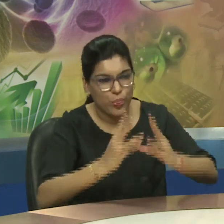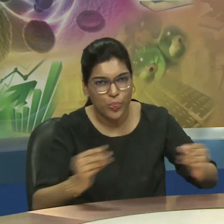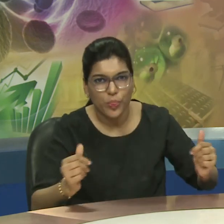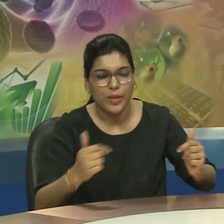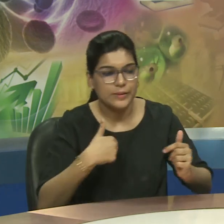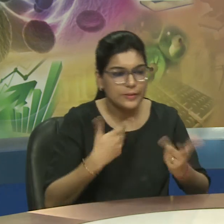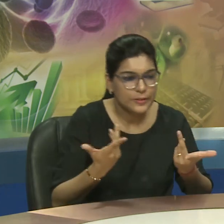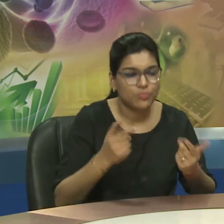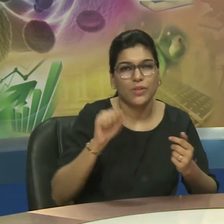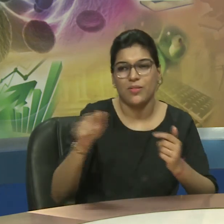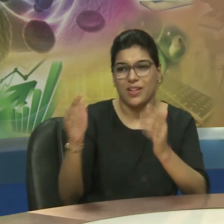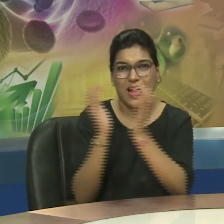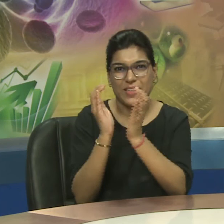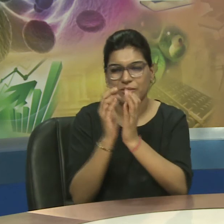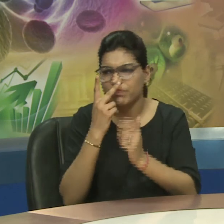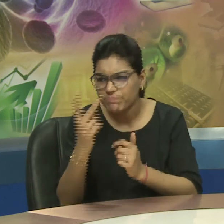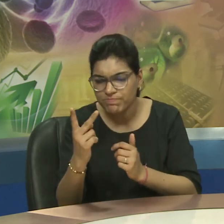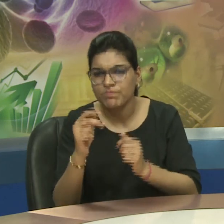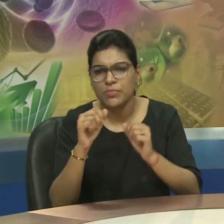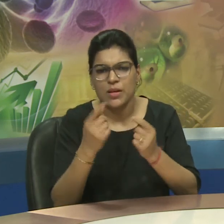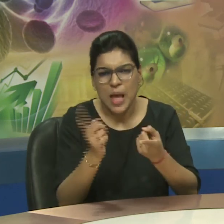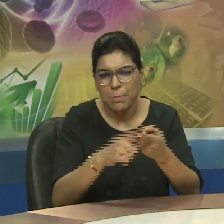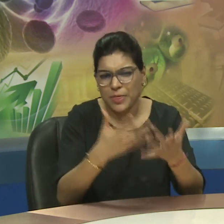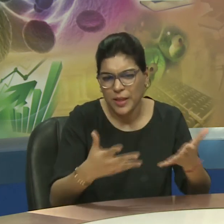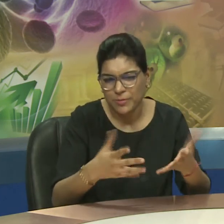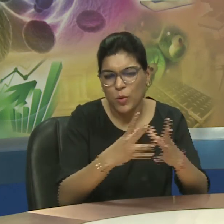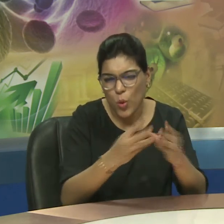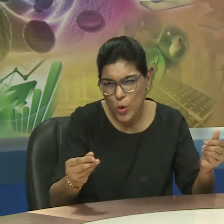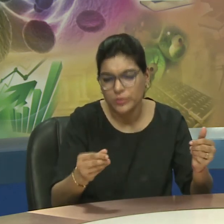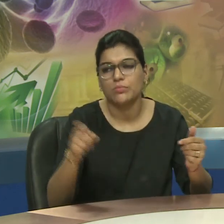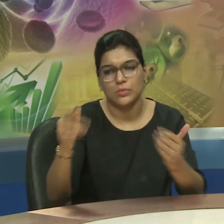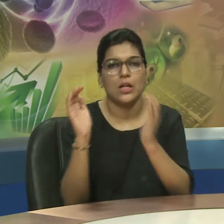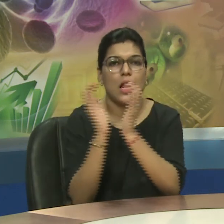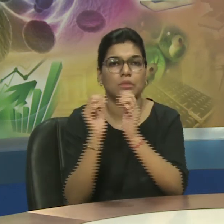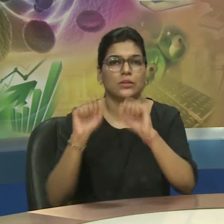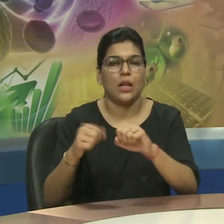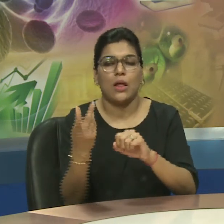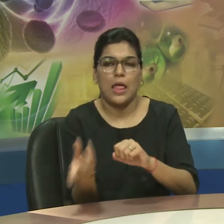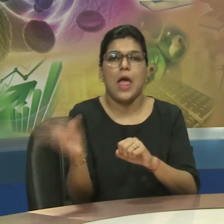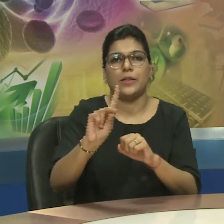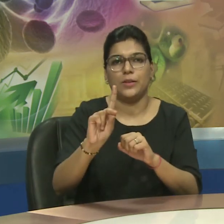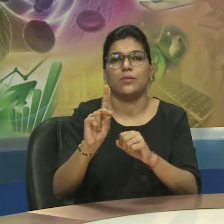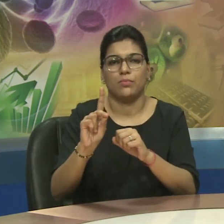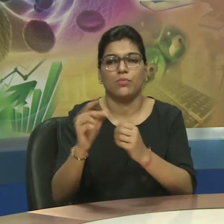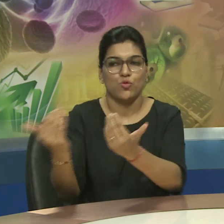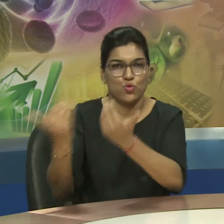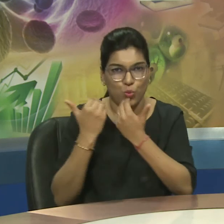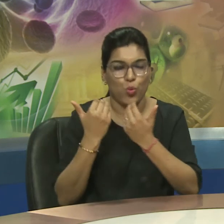same position that he/she was in before the event concerned took place.